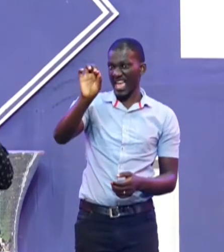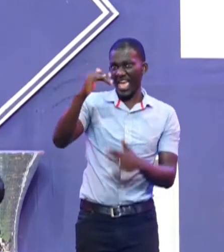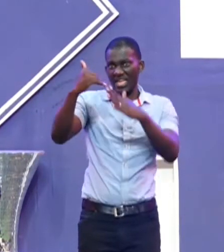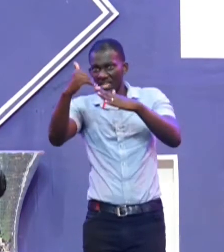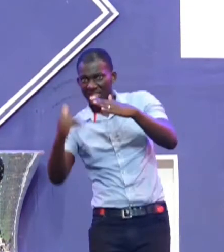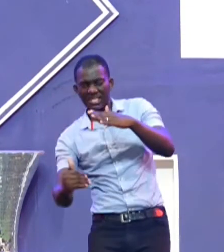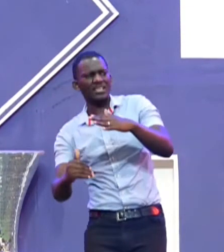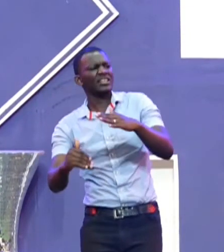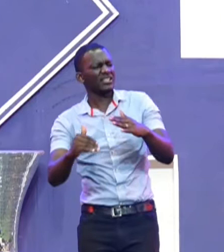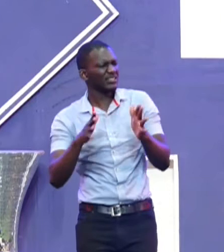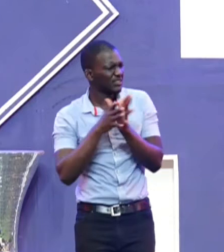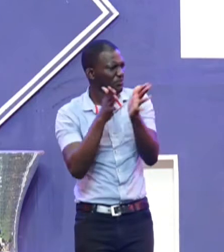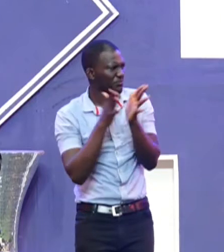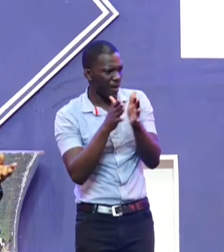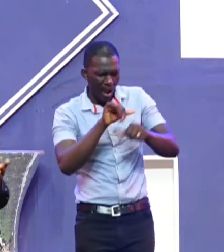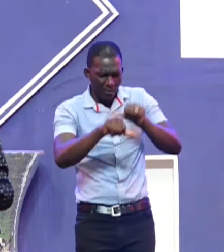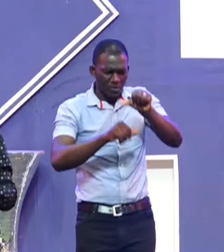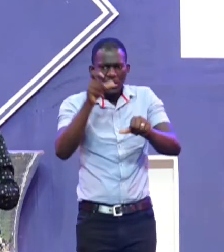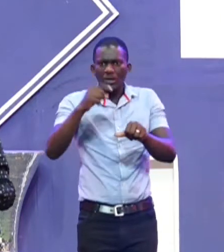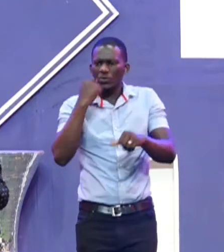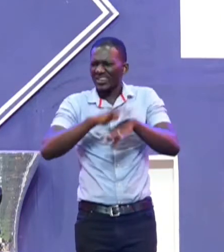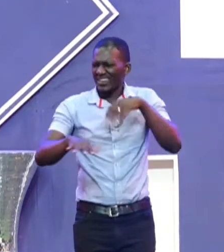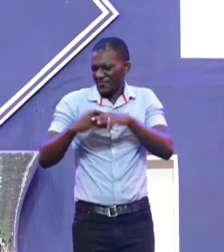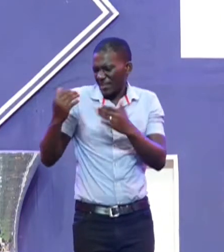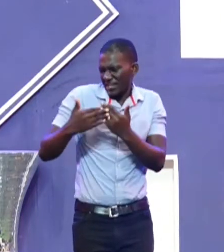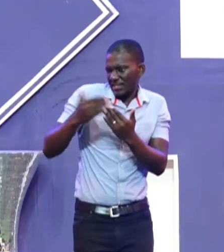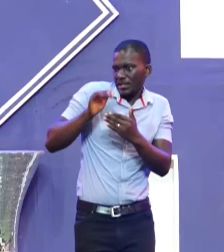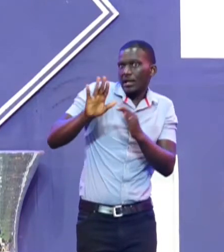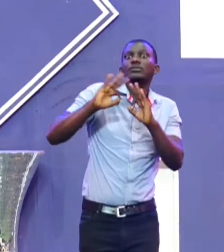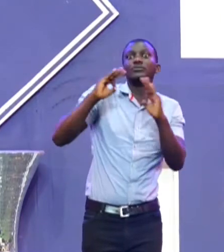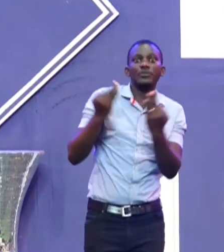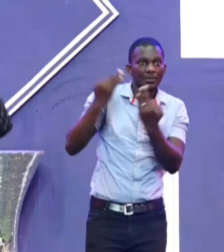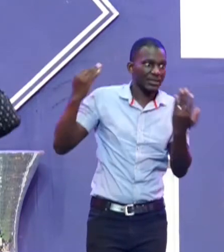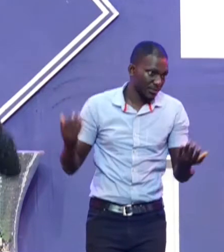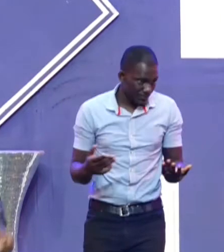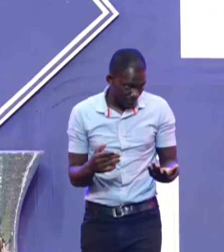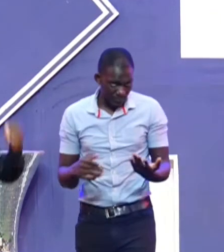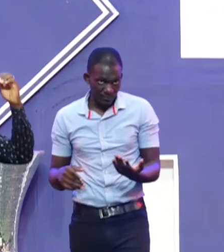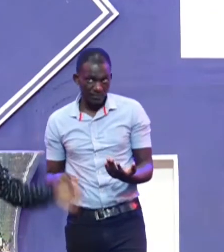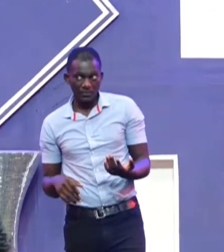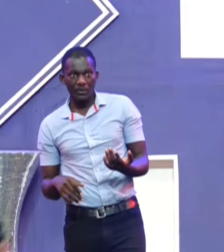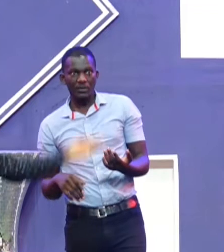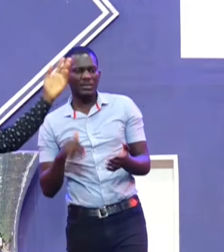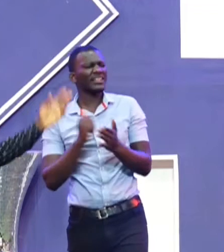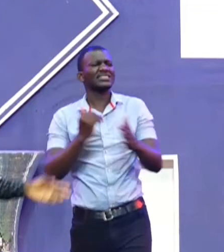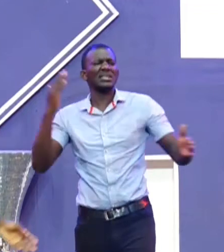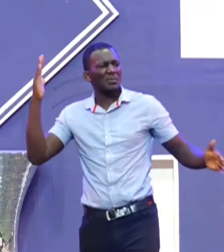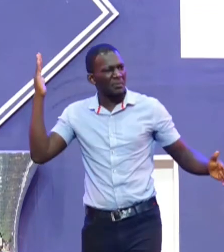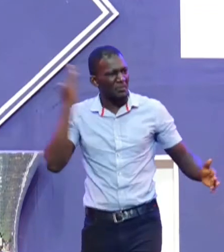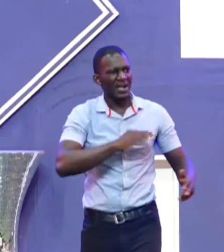5 downwards. He talks about a person who does not care about his